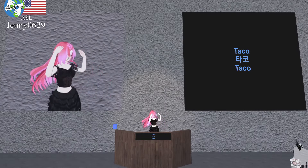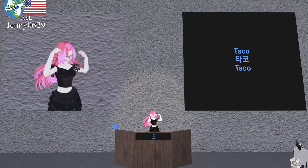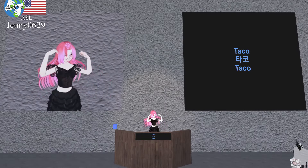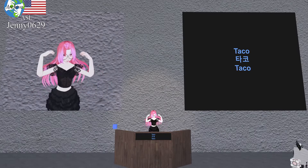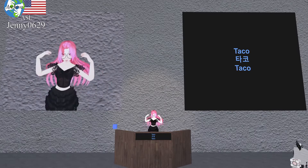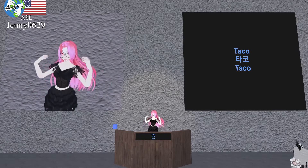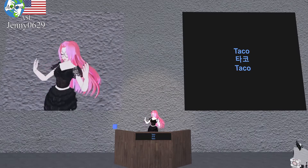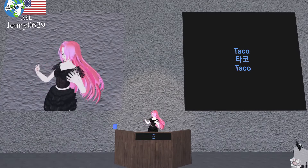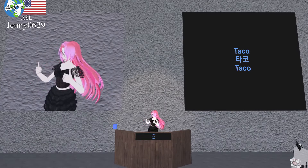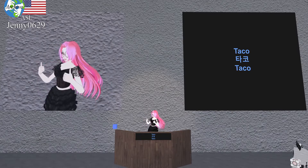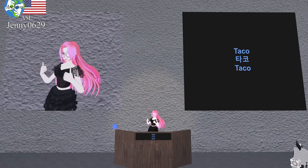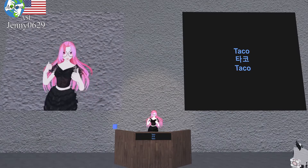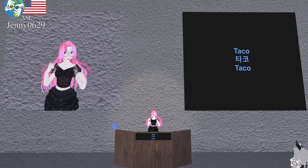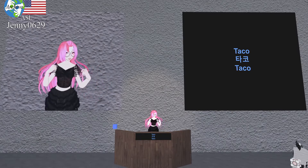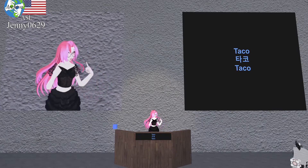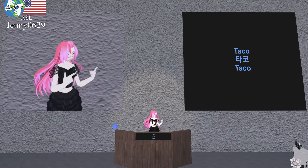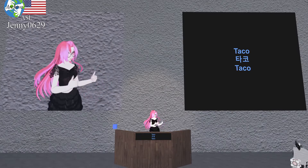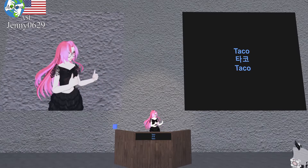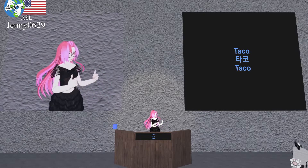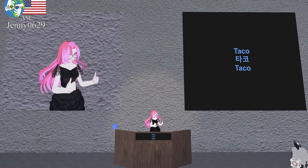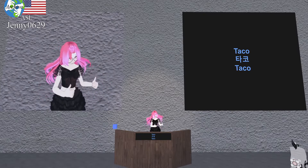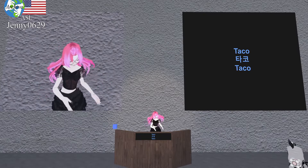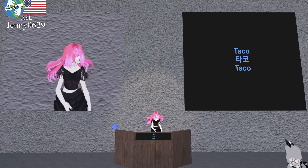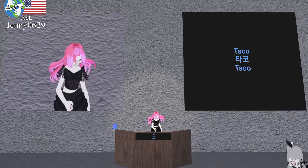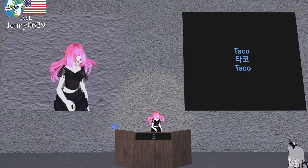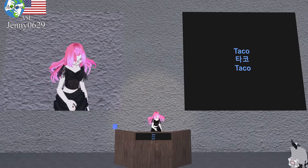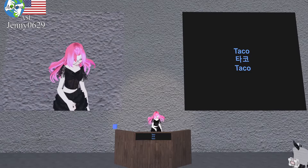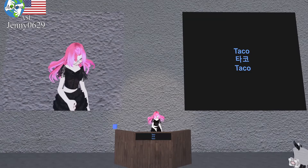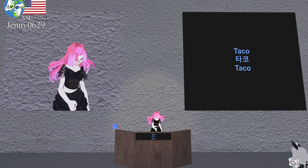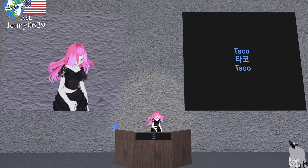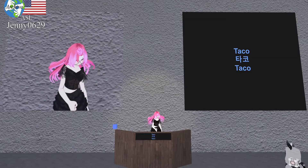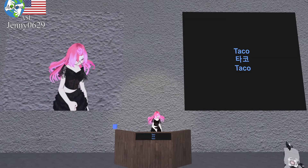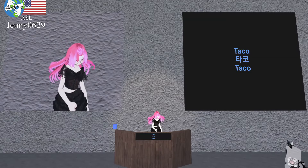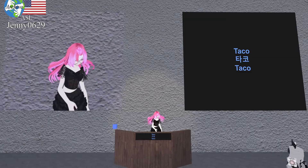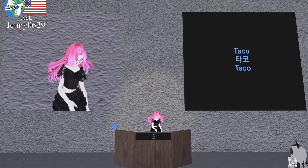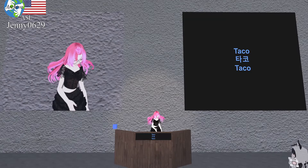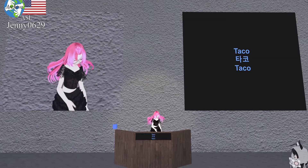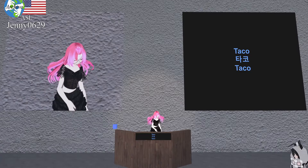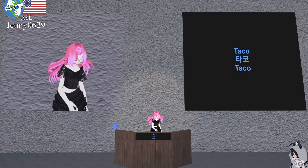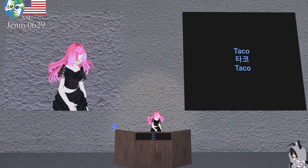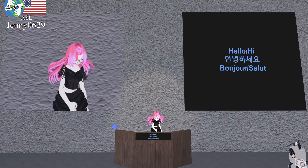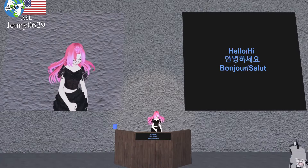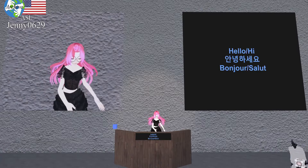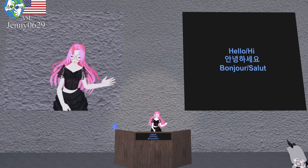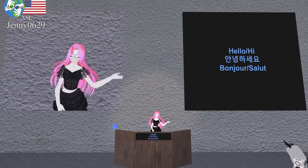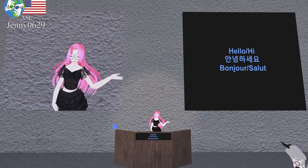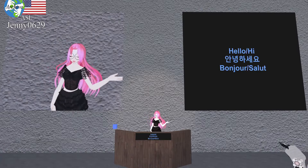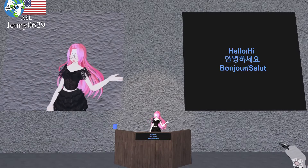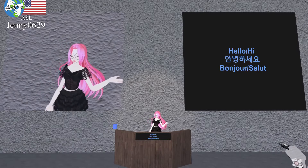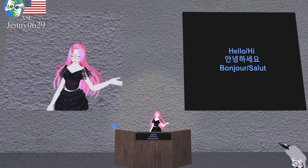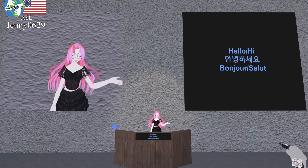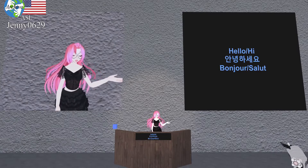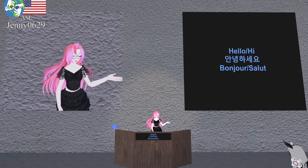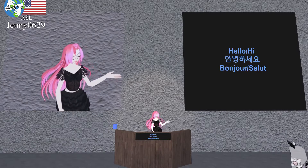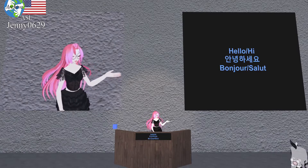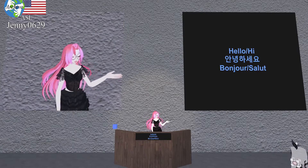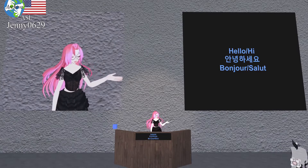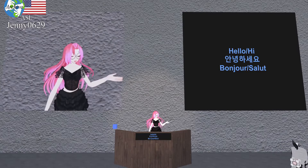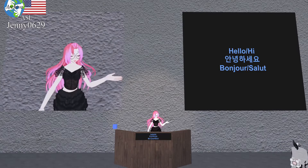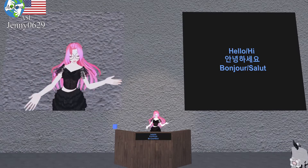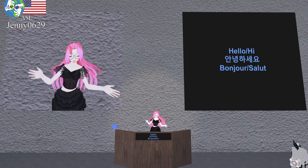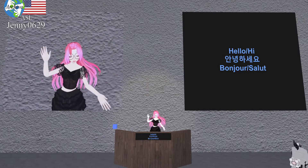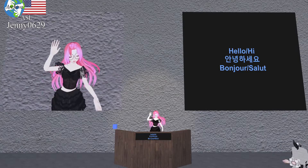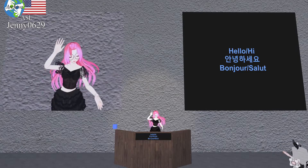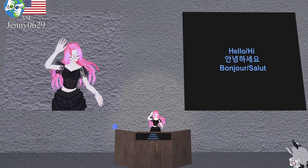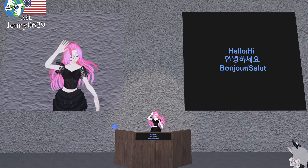me that you already know that. Okay? Okay? Sound good? Cool. All right. Probably the simplest one.